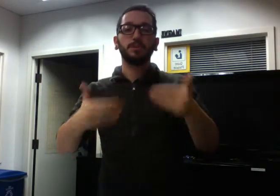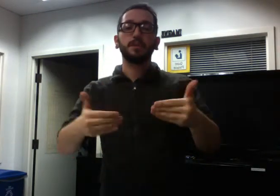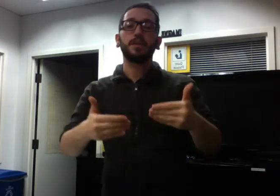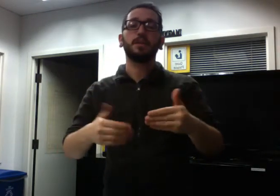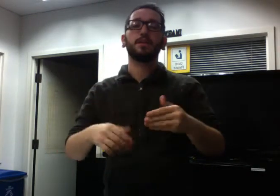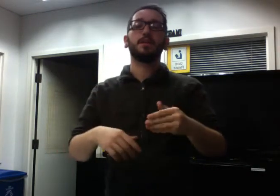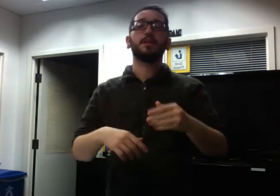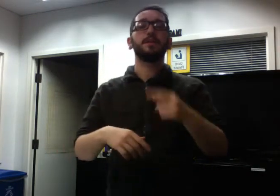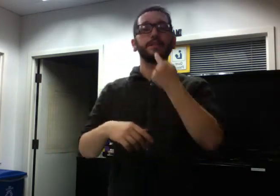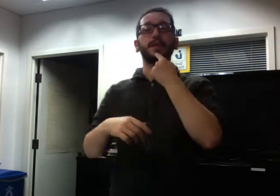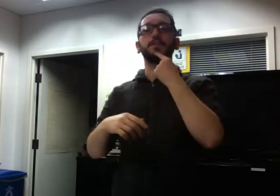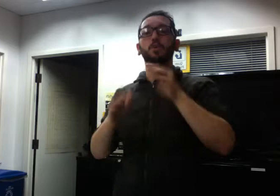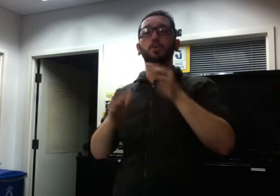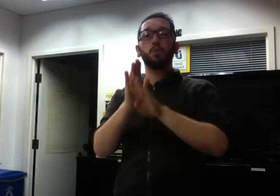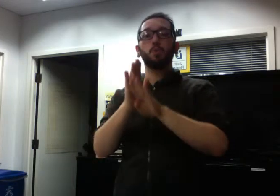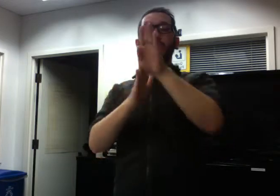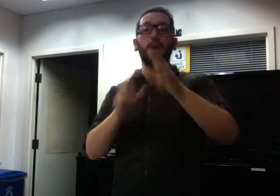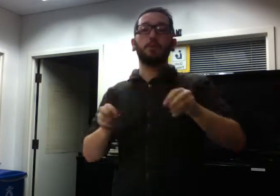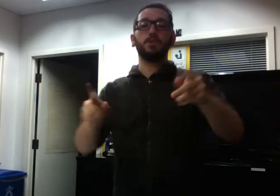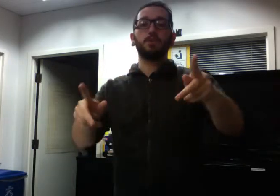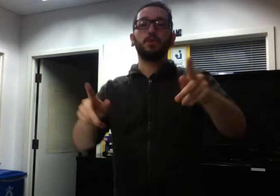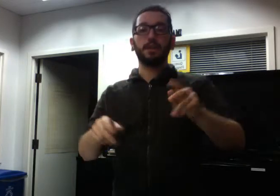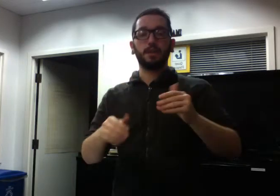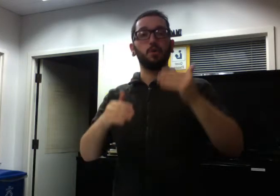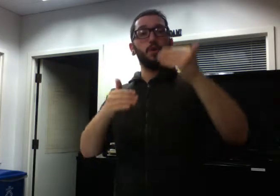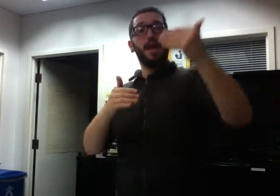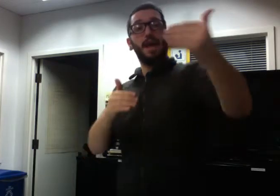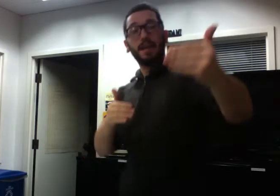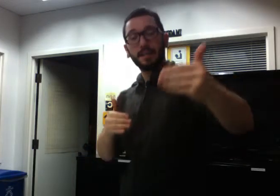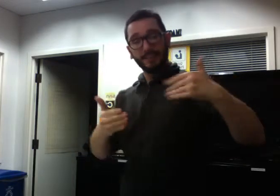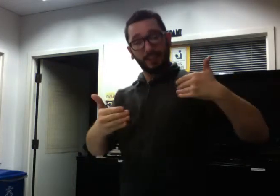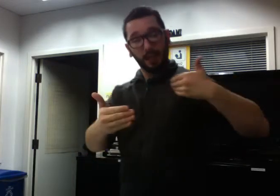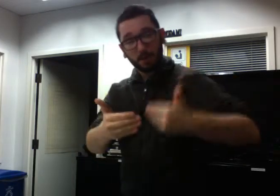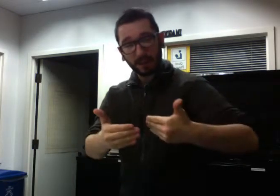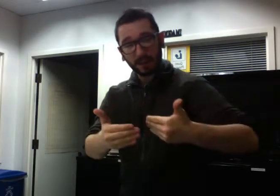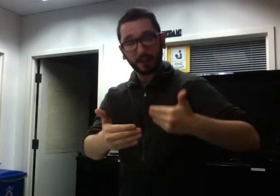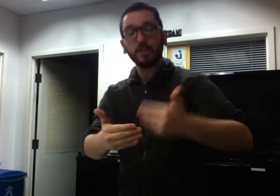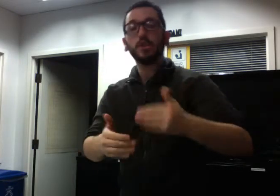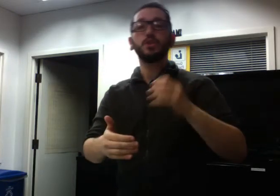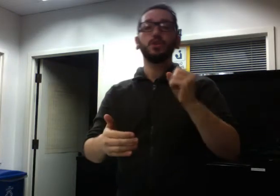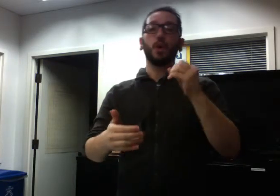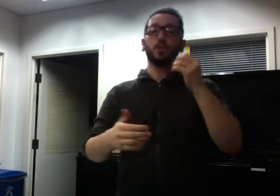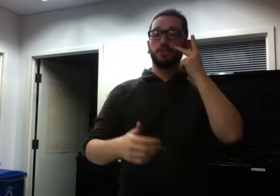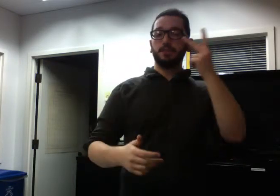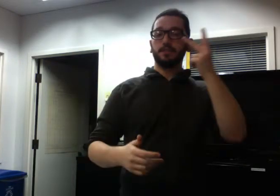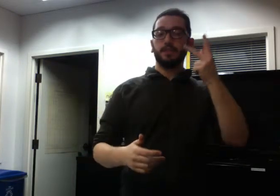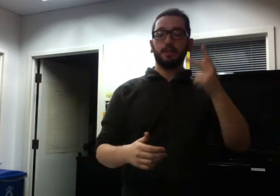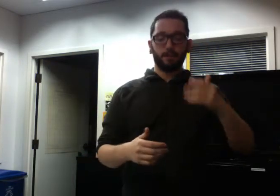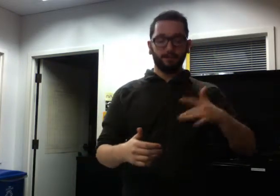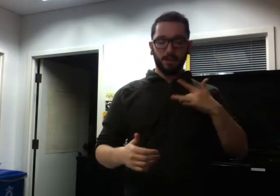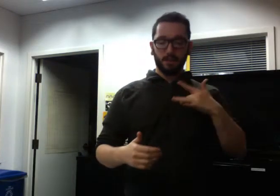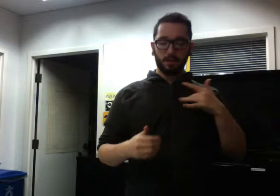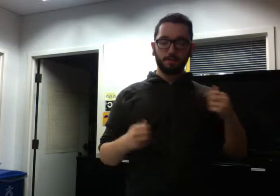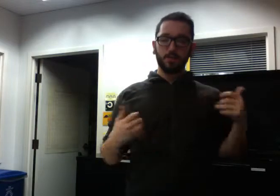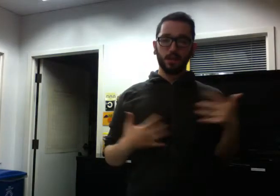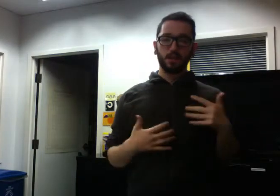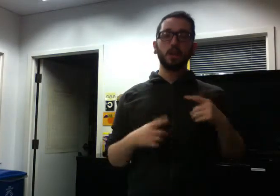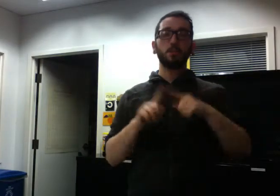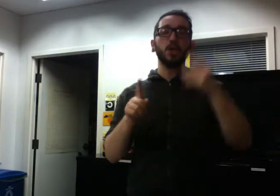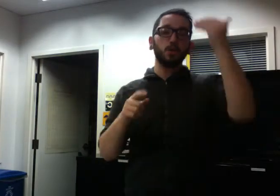ahead. So when you felt the fear, you would know that you're actually moving in the right direction,